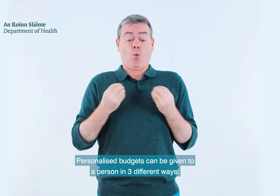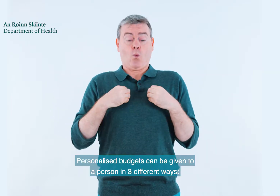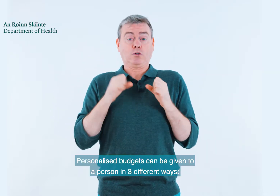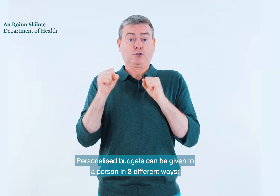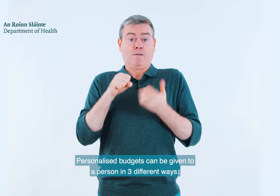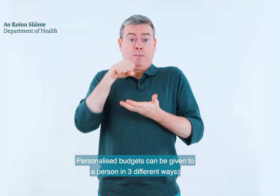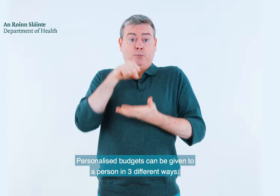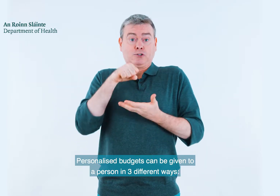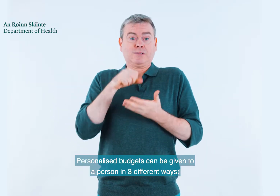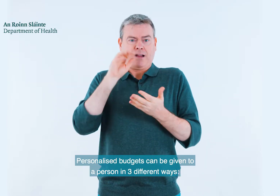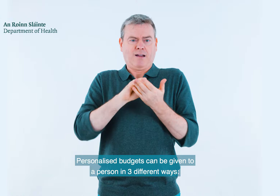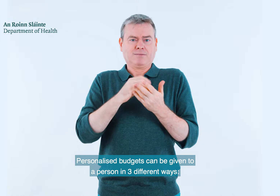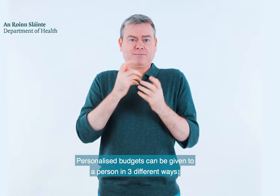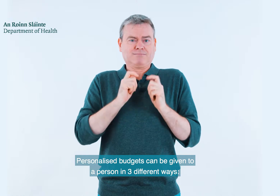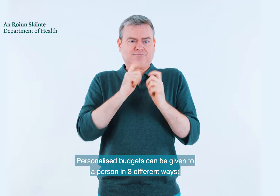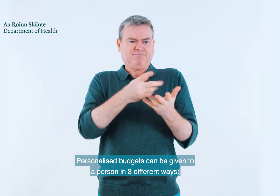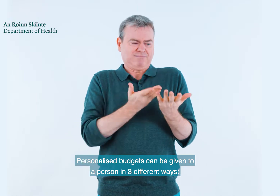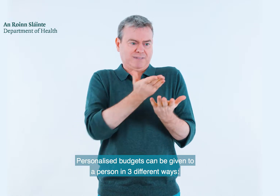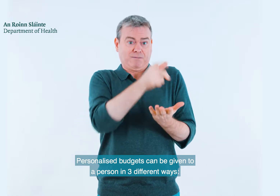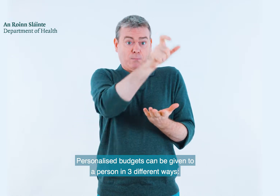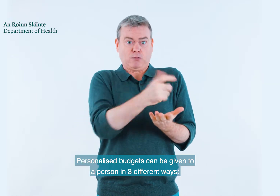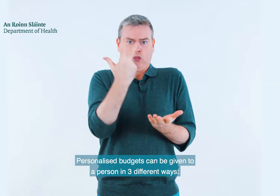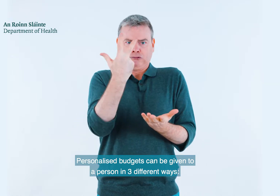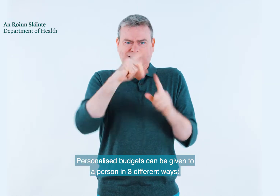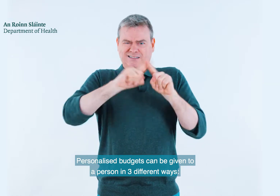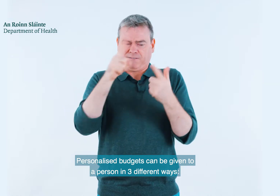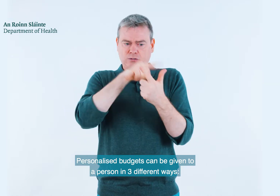Personalised budgets can be given to a person in 3 different ways.